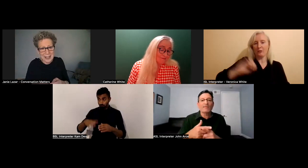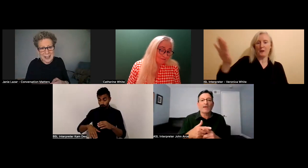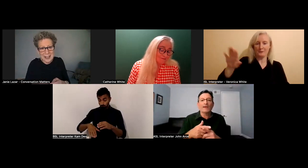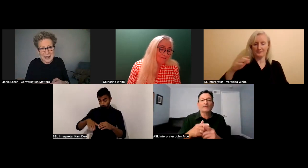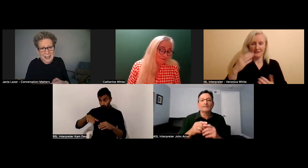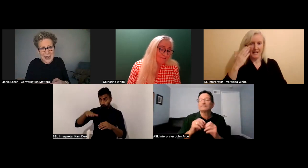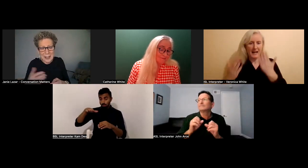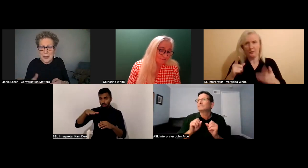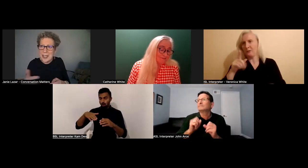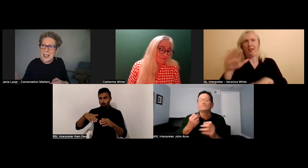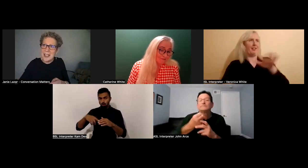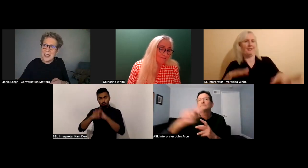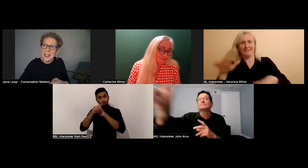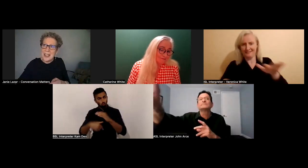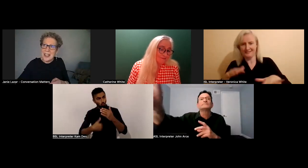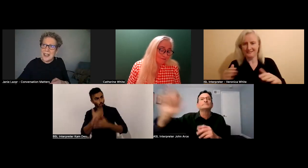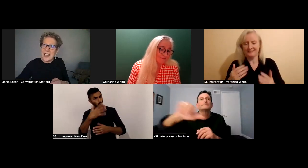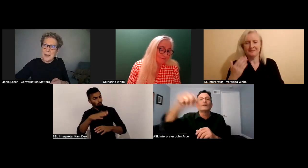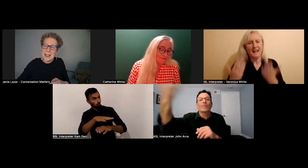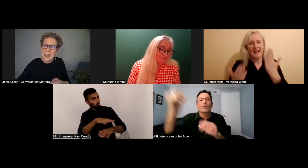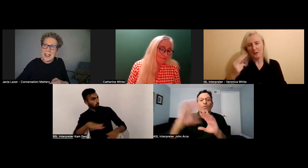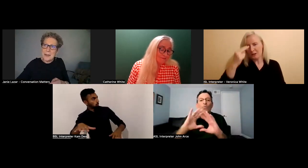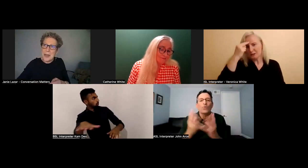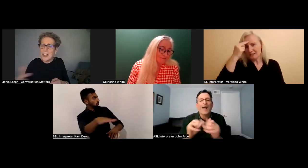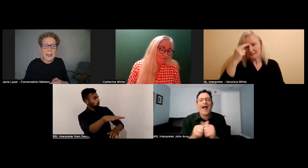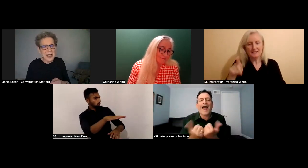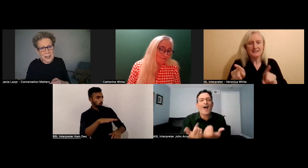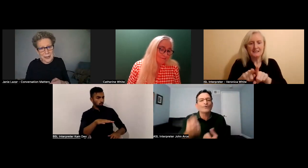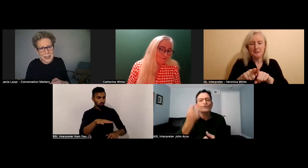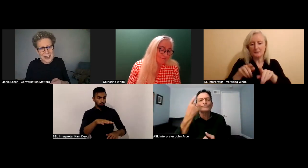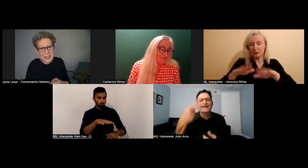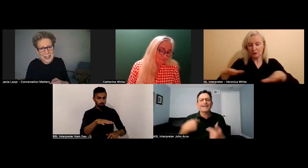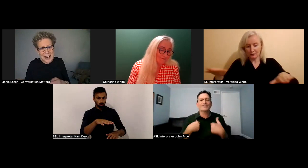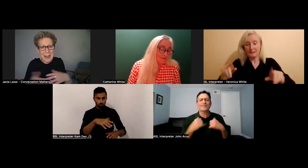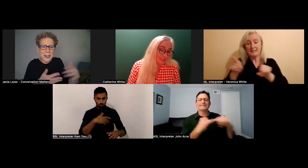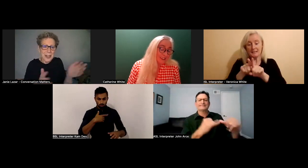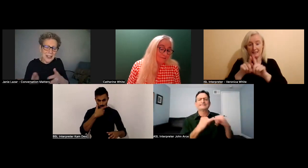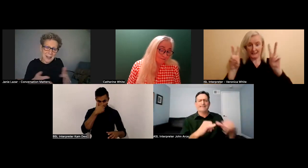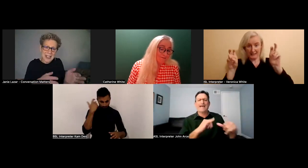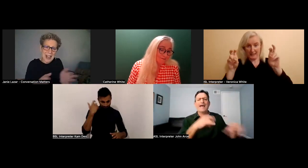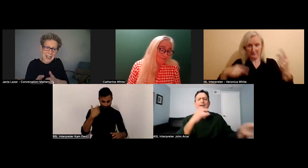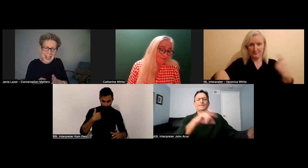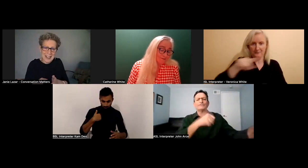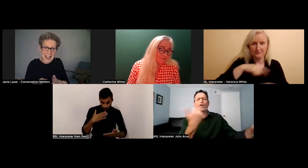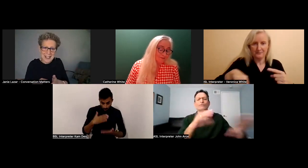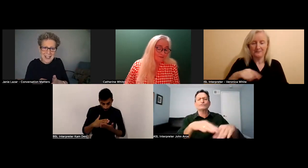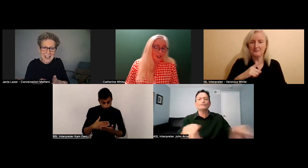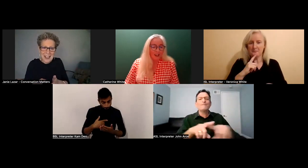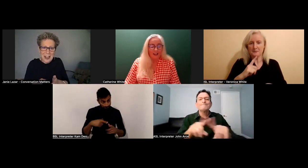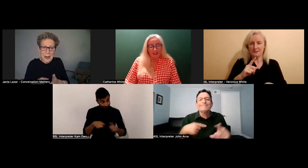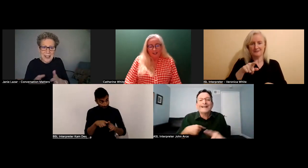understand? How do you understand you're the same as other kids, but you're totally different? How do you learn how to navigate